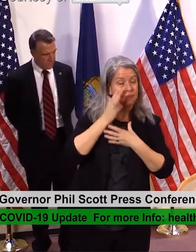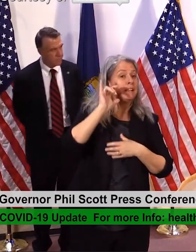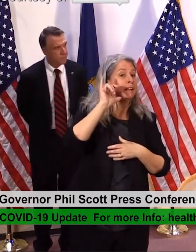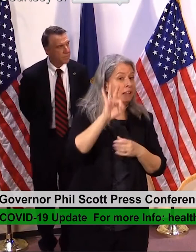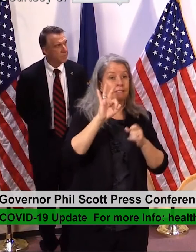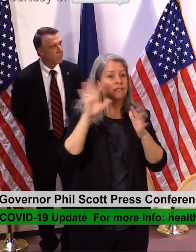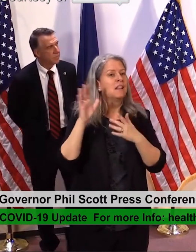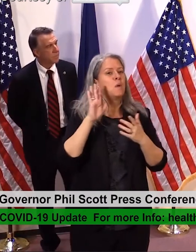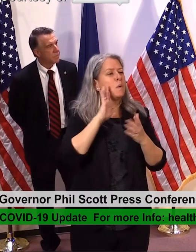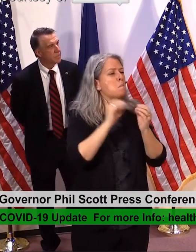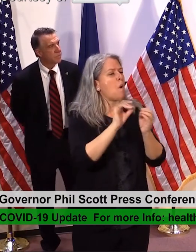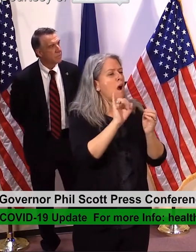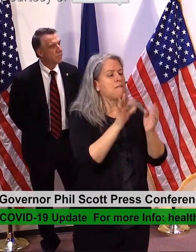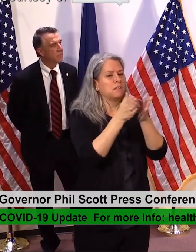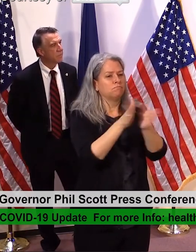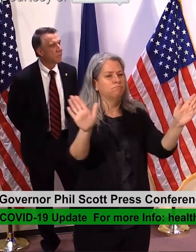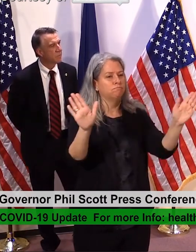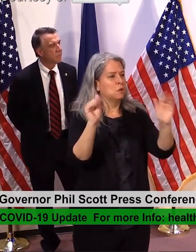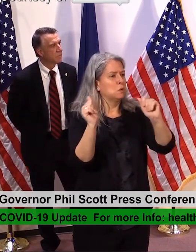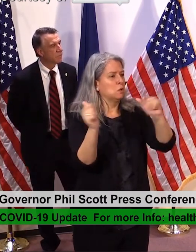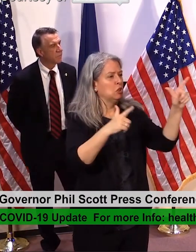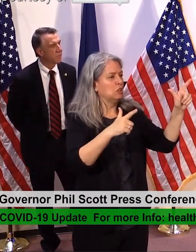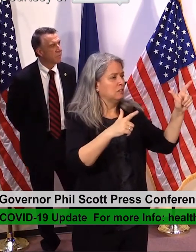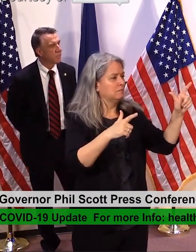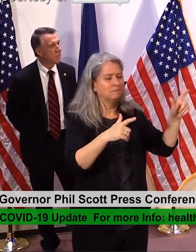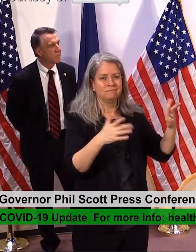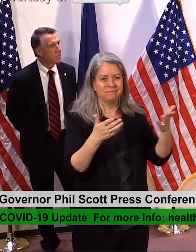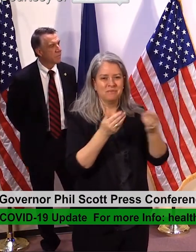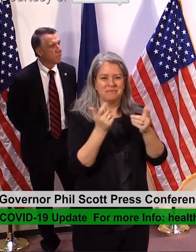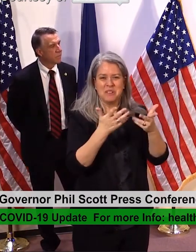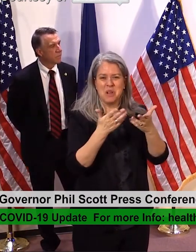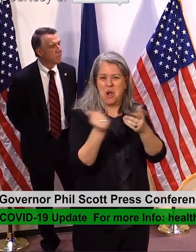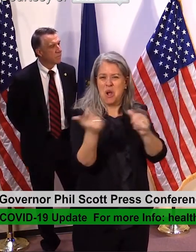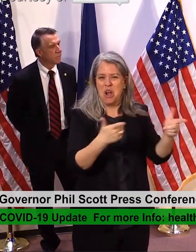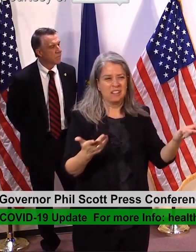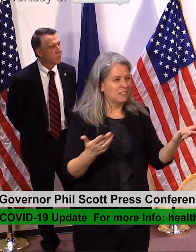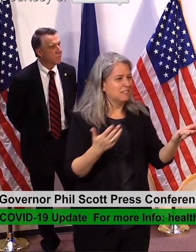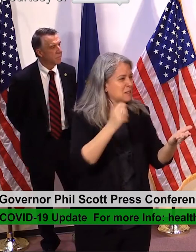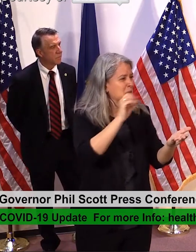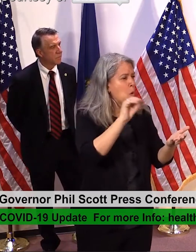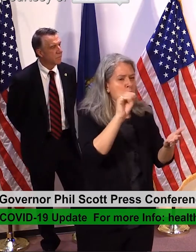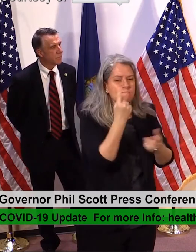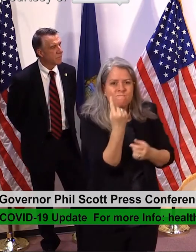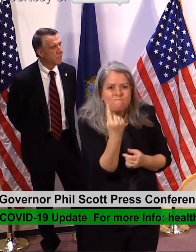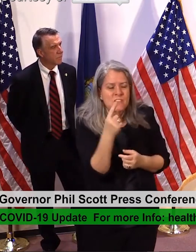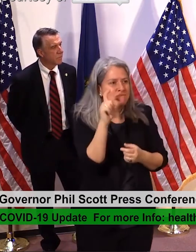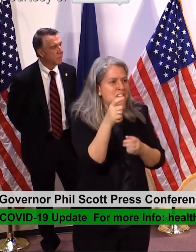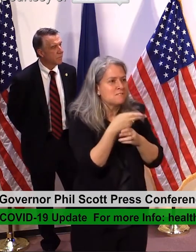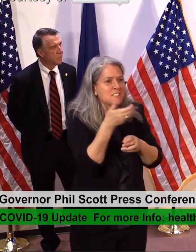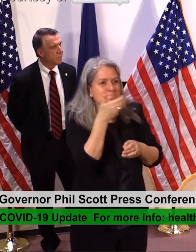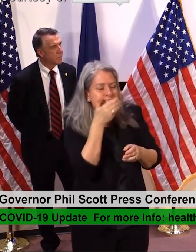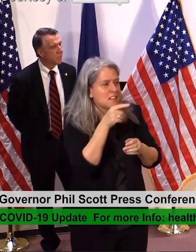going to be much more of a blanket policy recommended to all people, so we won't have to single out a